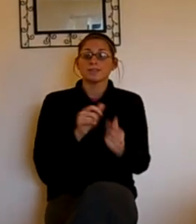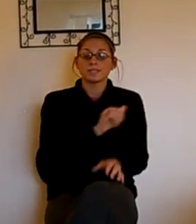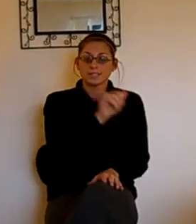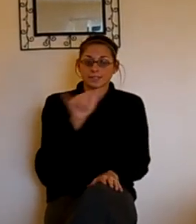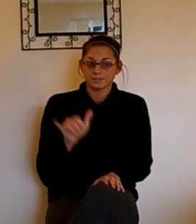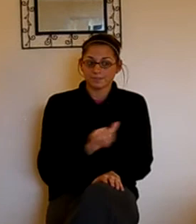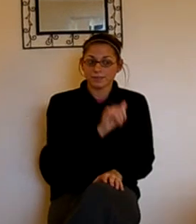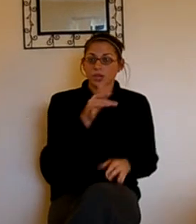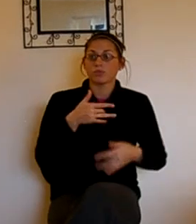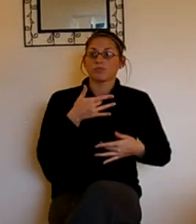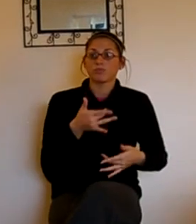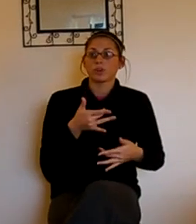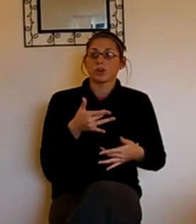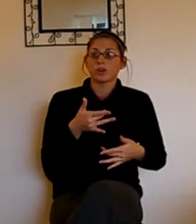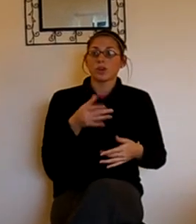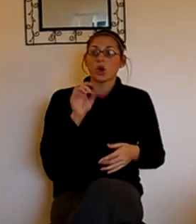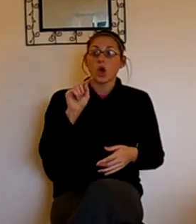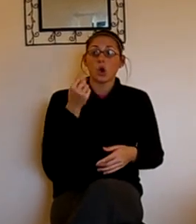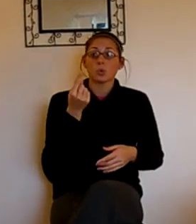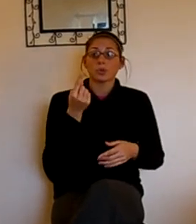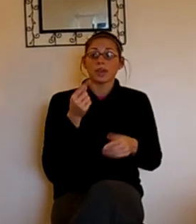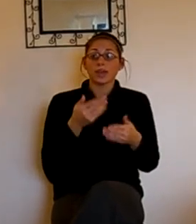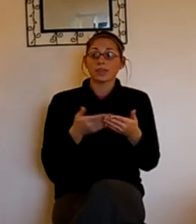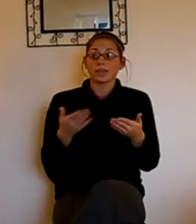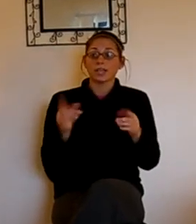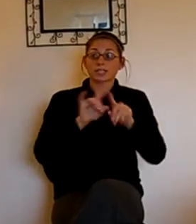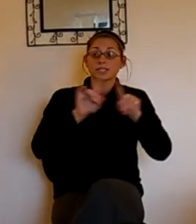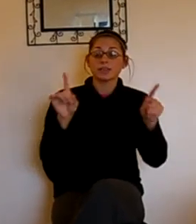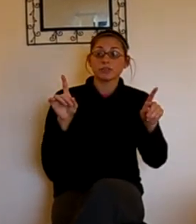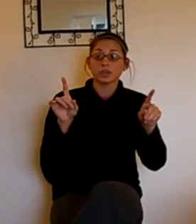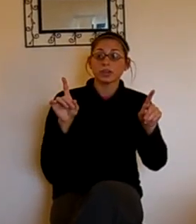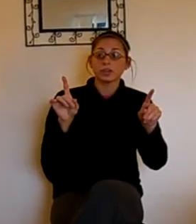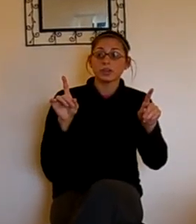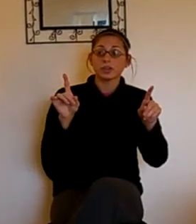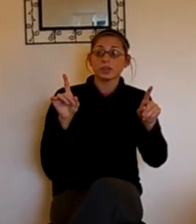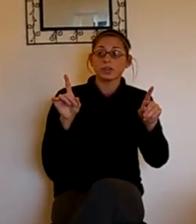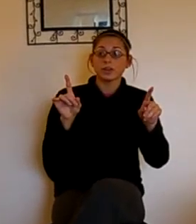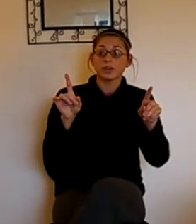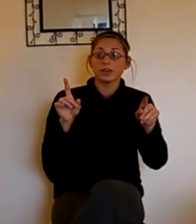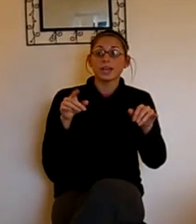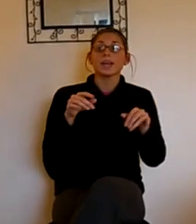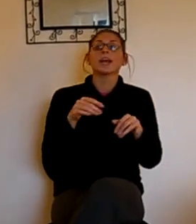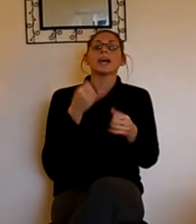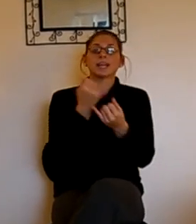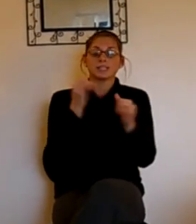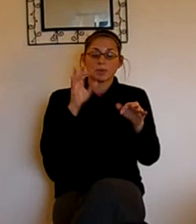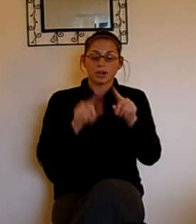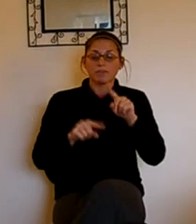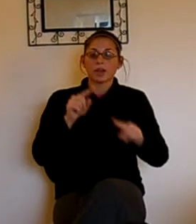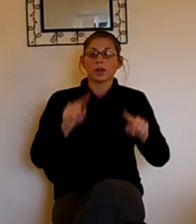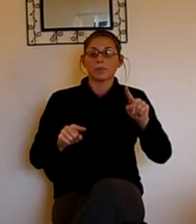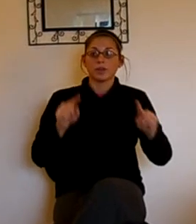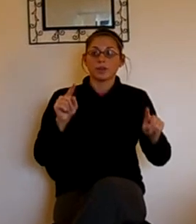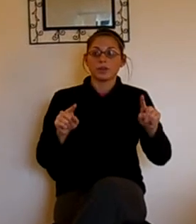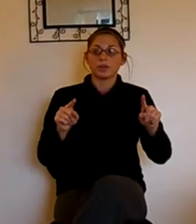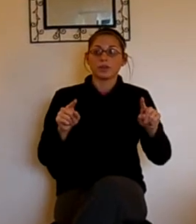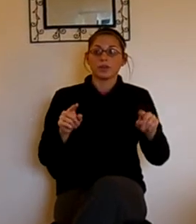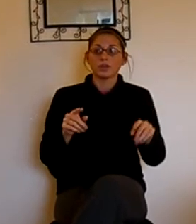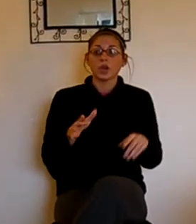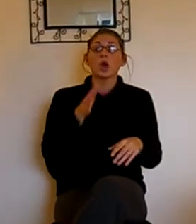thing that differs between the control group and the experimental group is that independent variable. We're definitely going to need a control group for this